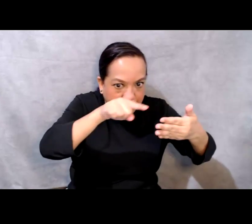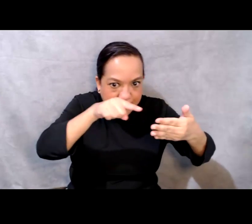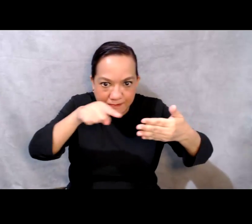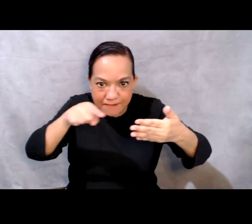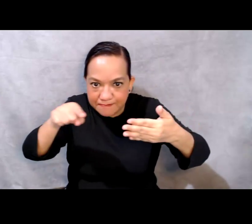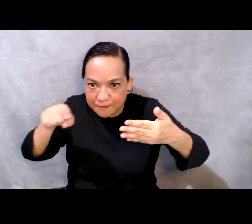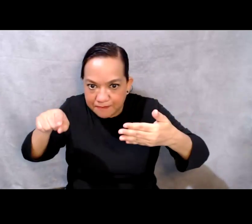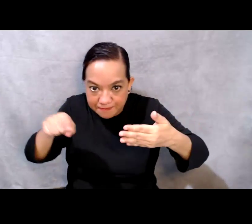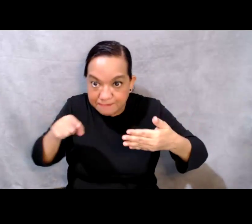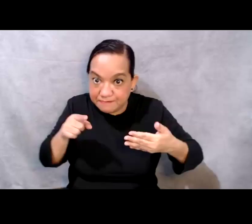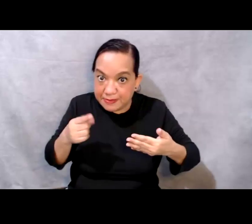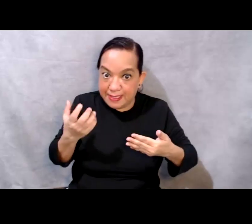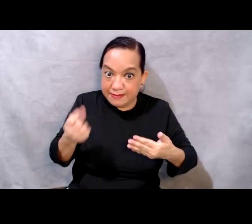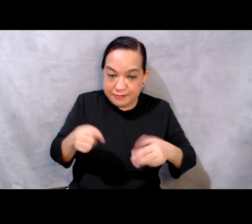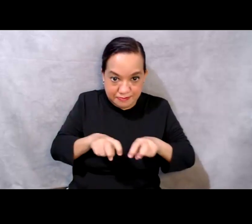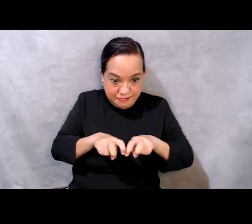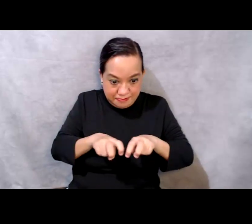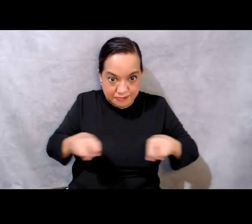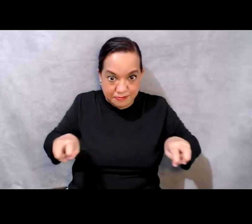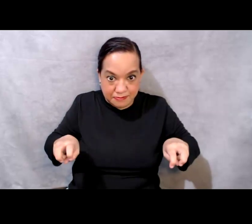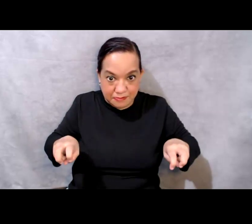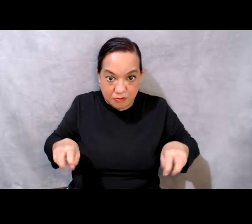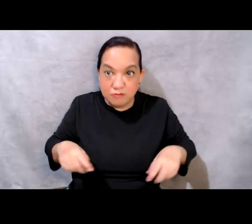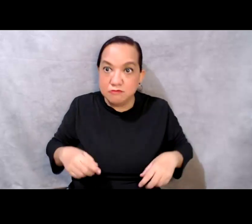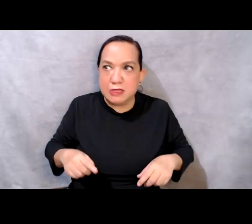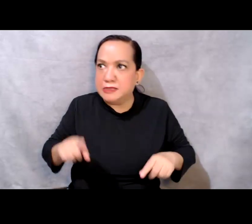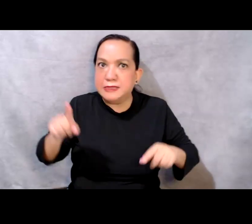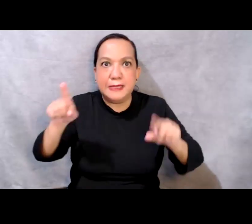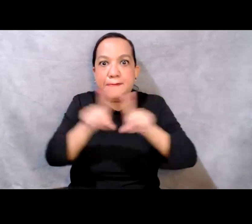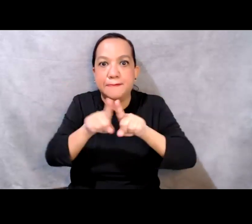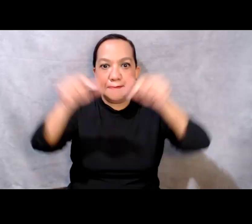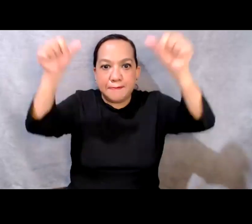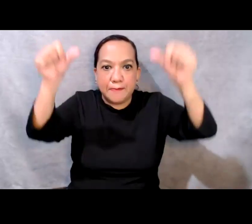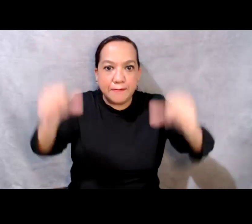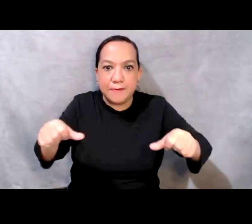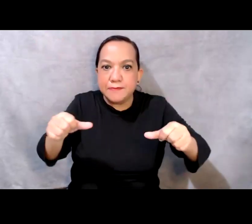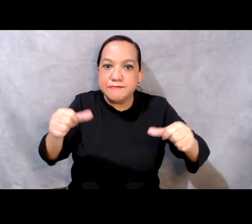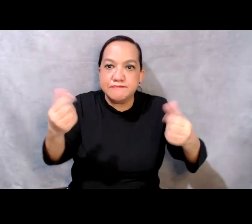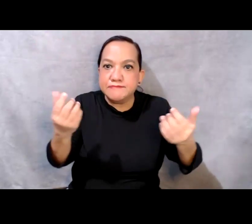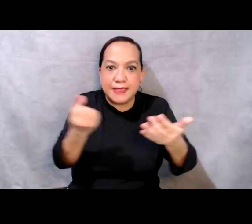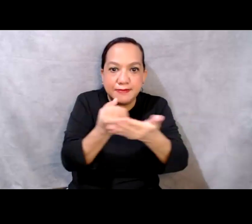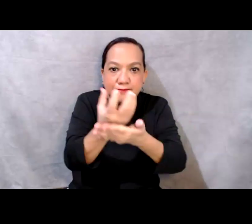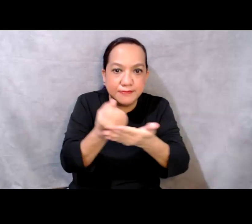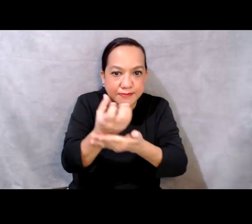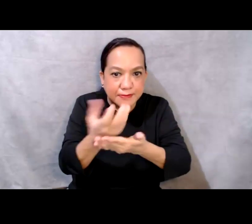public on their website, you would see that in the majority of cases, there are